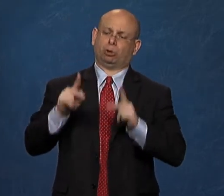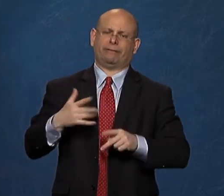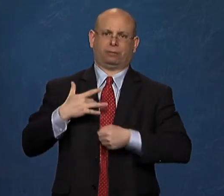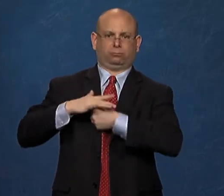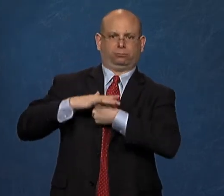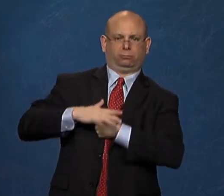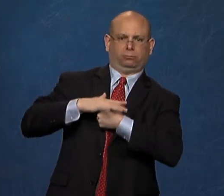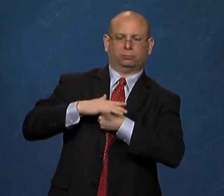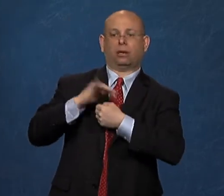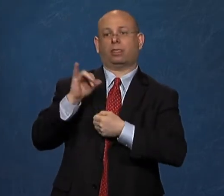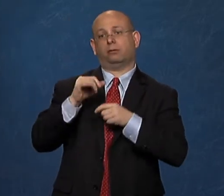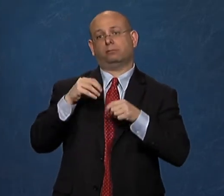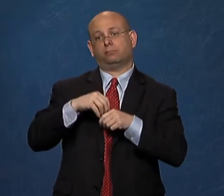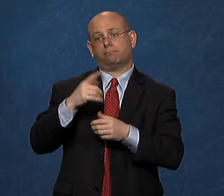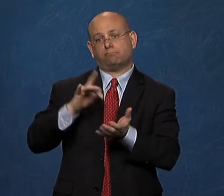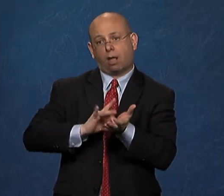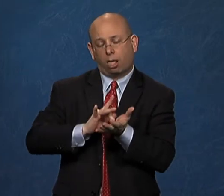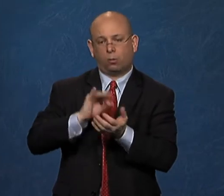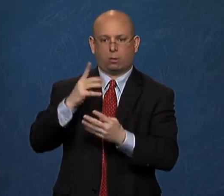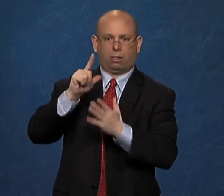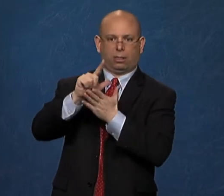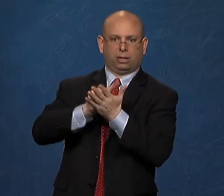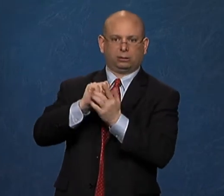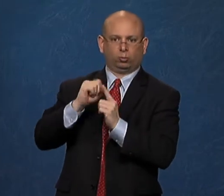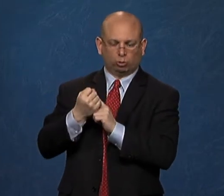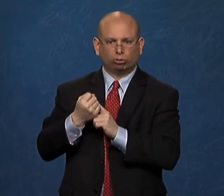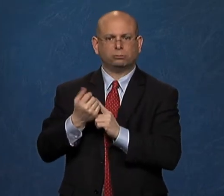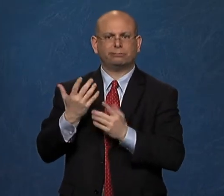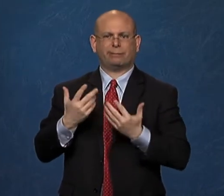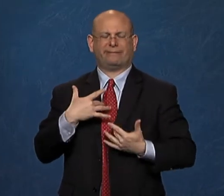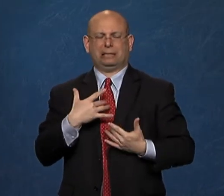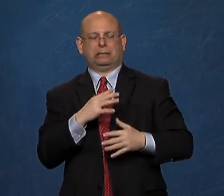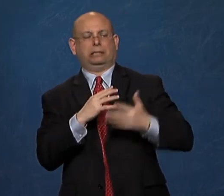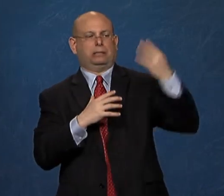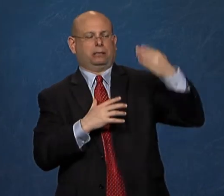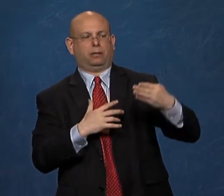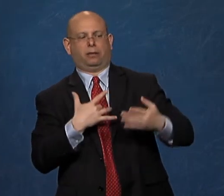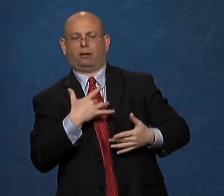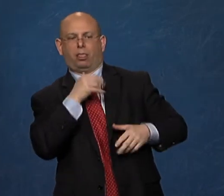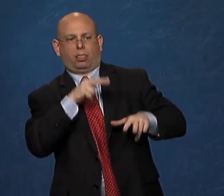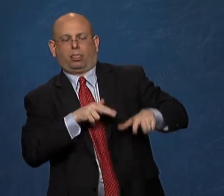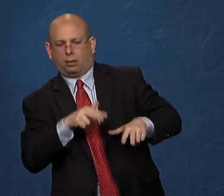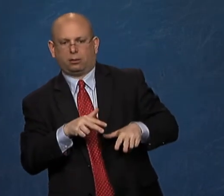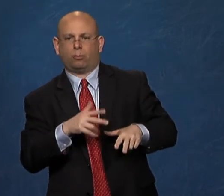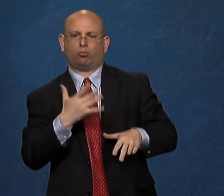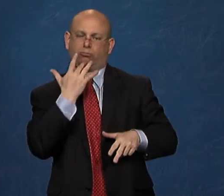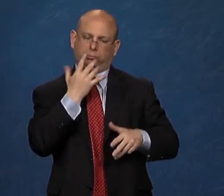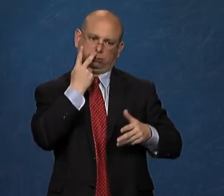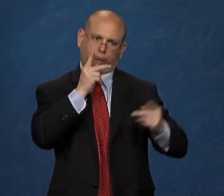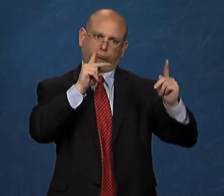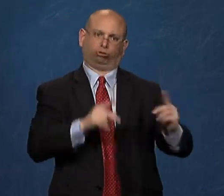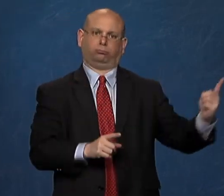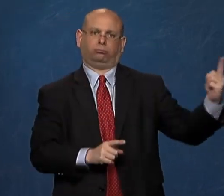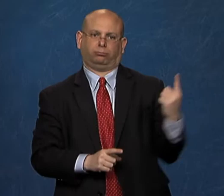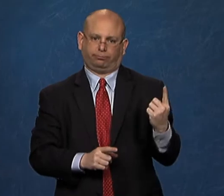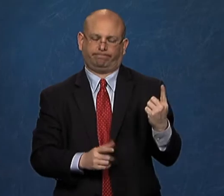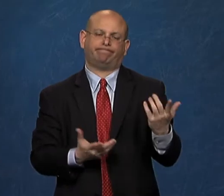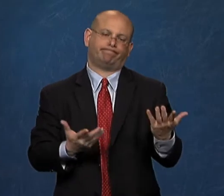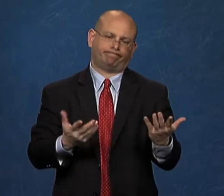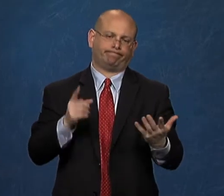person live. And if you think about a situation such as a medical situation or a legal situation, taking away that